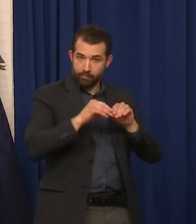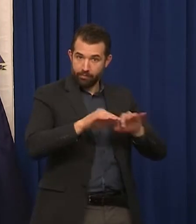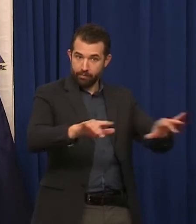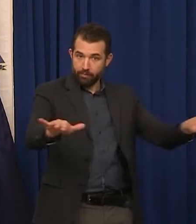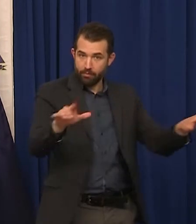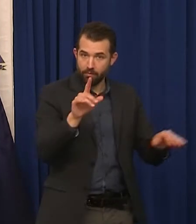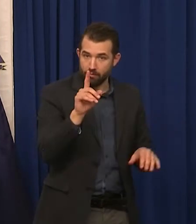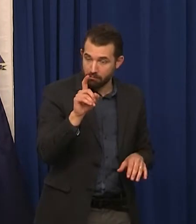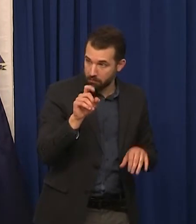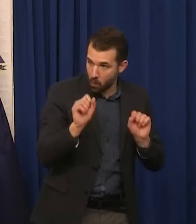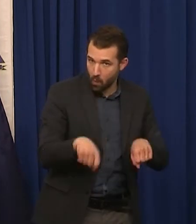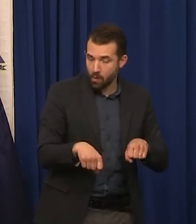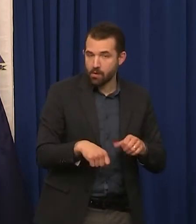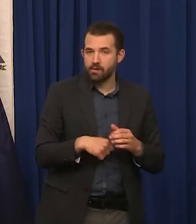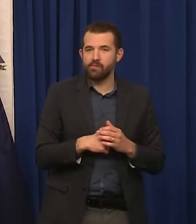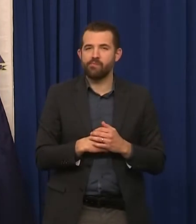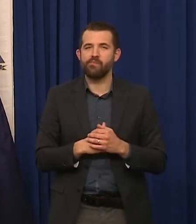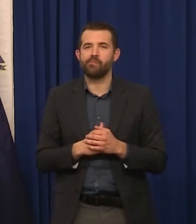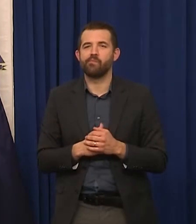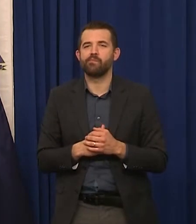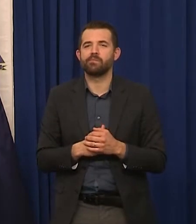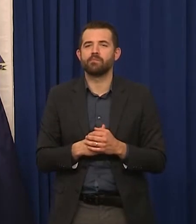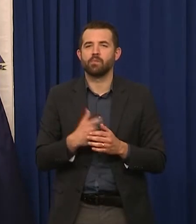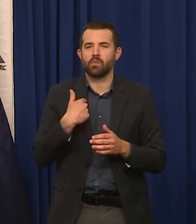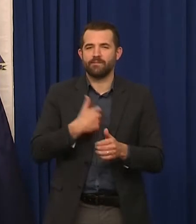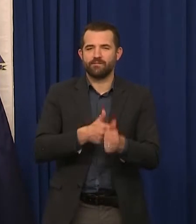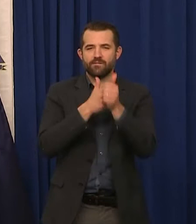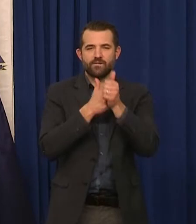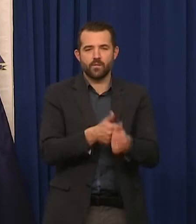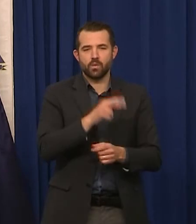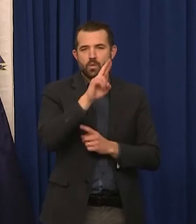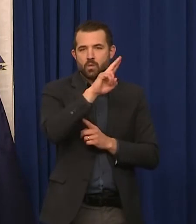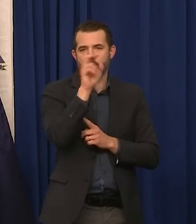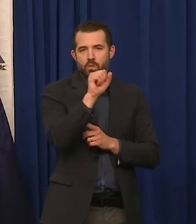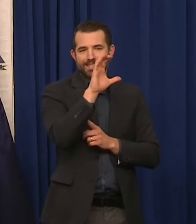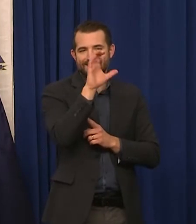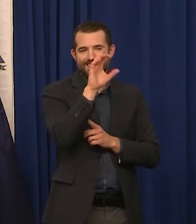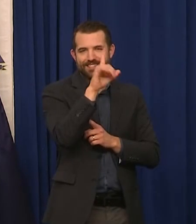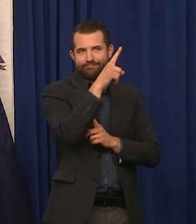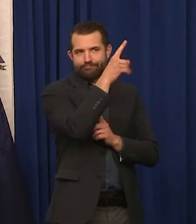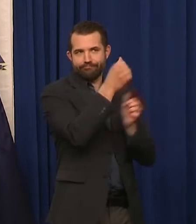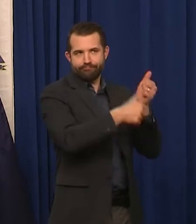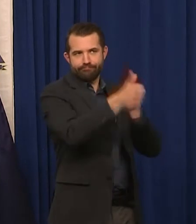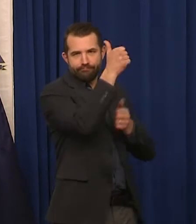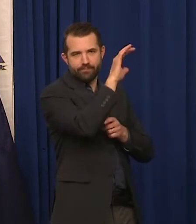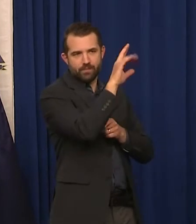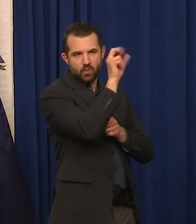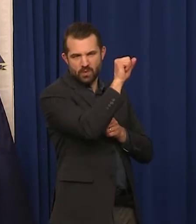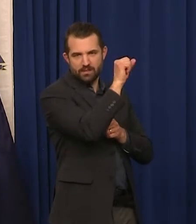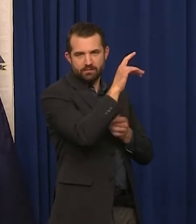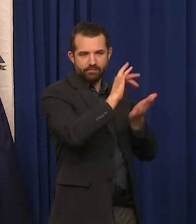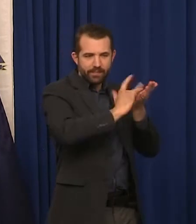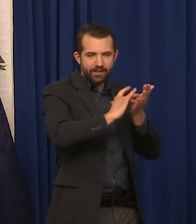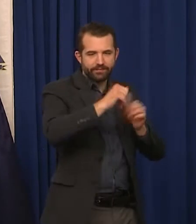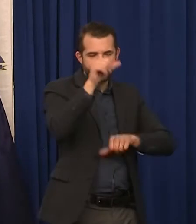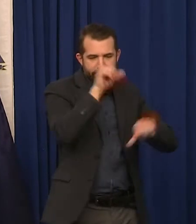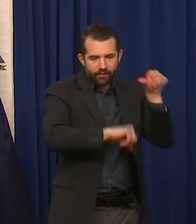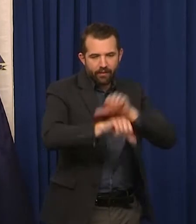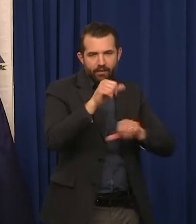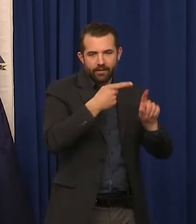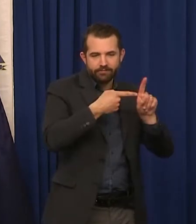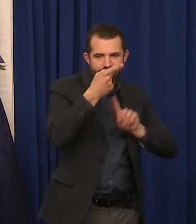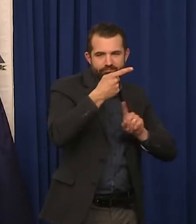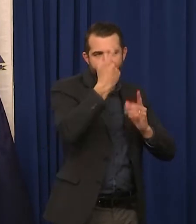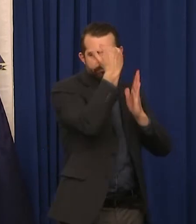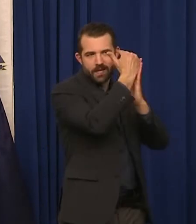recovered, we follow the U.S. CDC's medical and scientific guidelines to a T. And